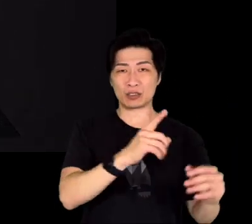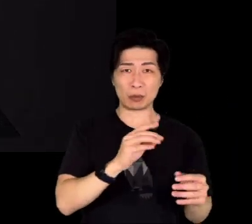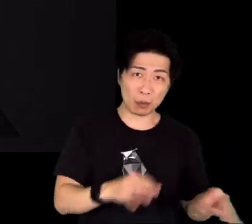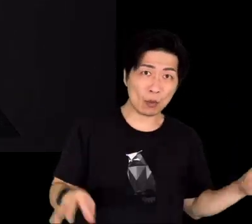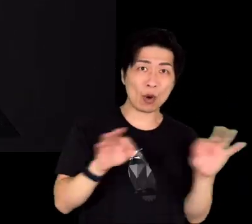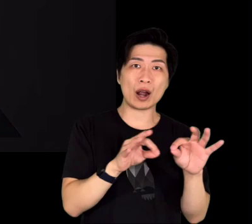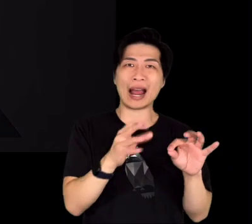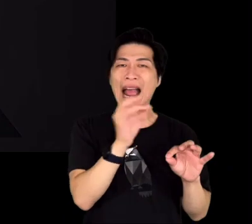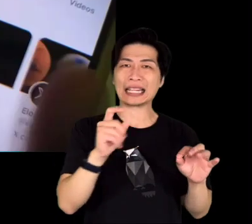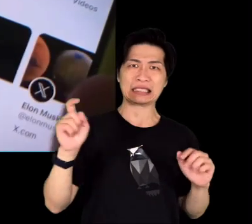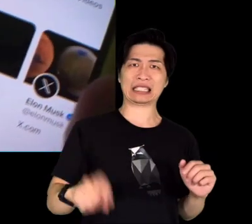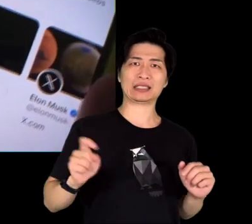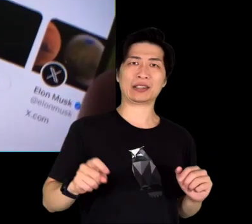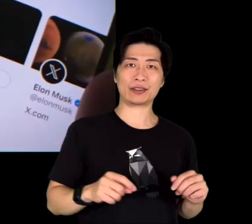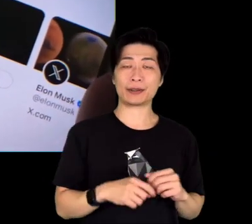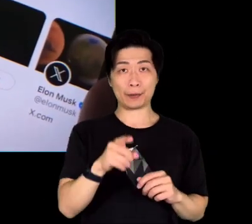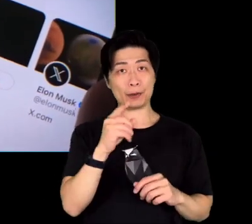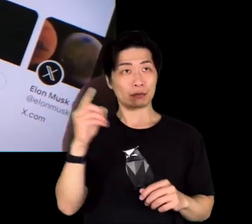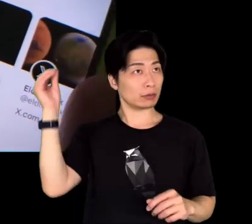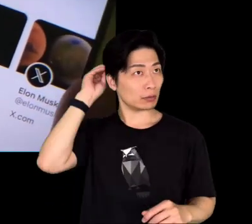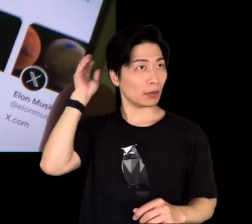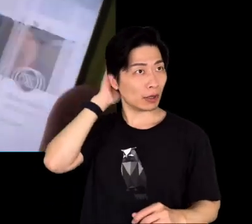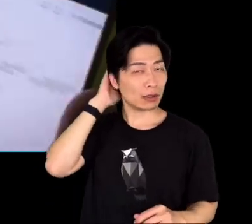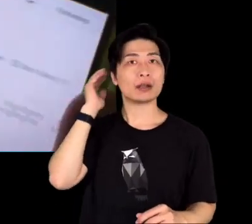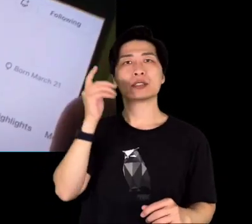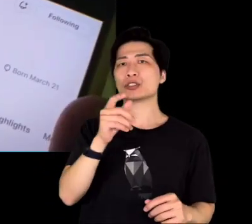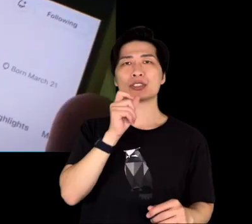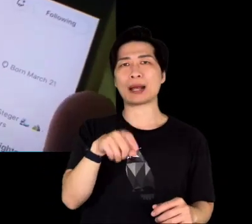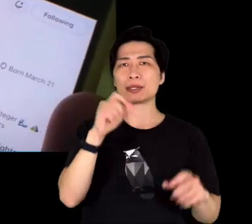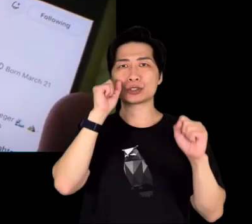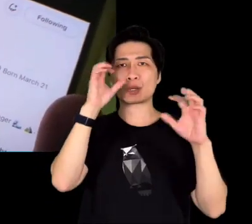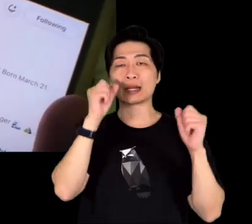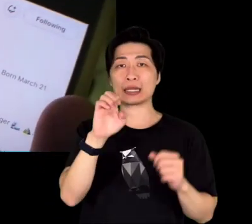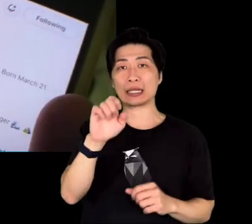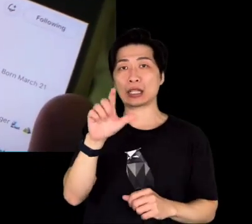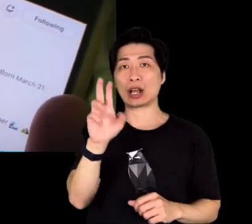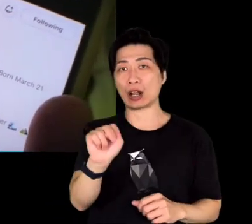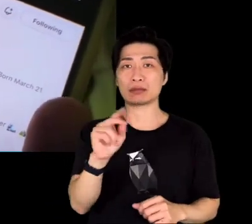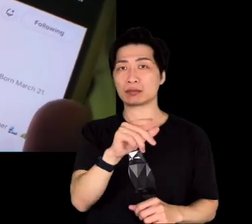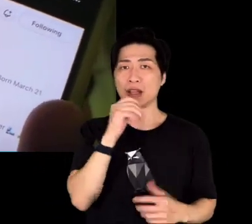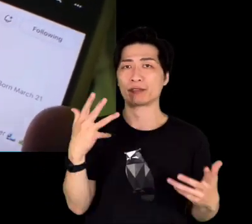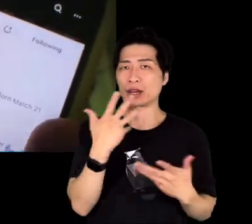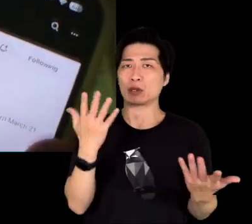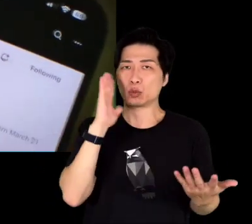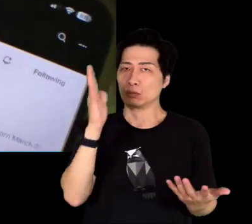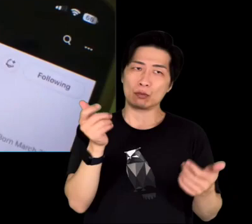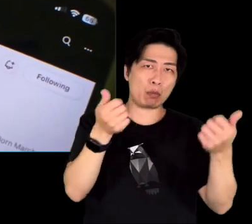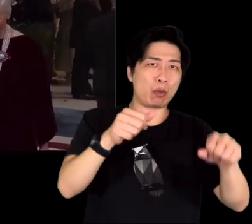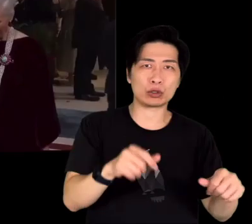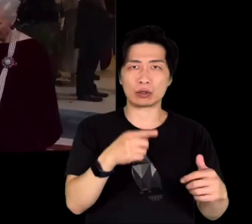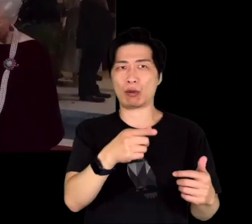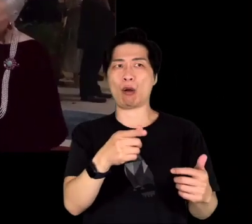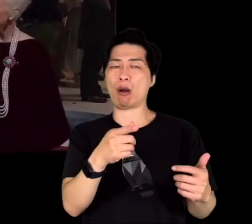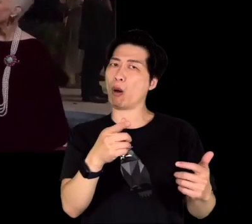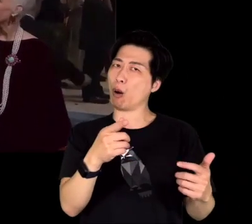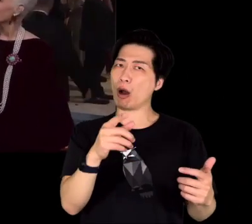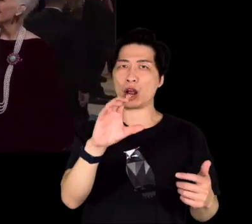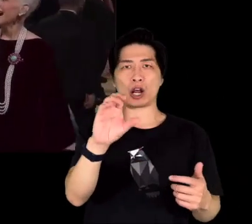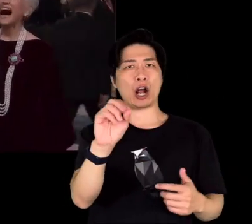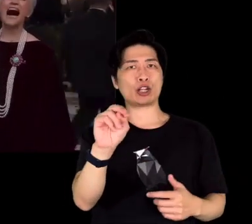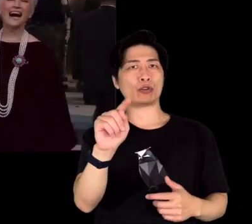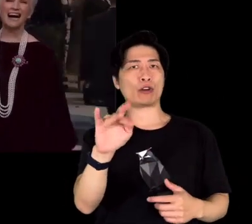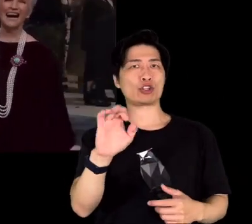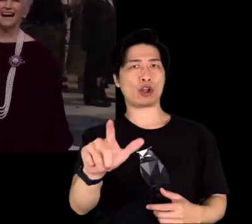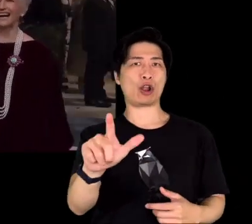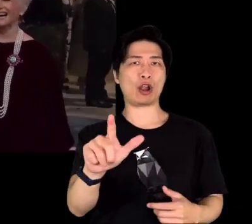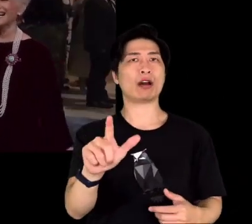important, but necessary. Perhaps with this knowledge in mind, it shouldn't be a surprise Elon is not afraid to post controversial stuff on X. Perhaps he's training the